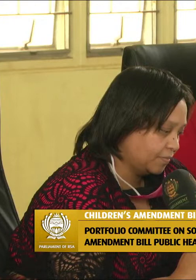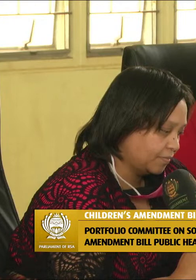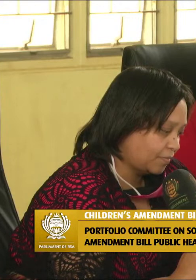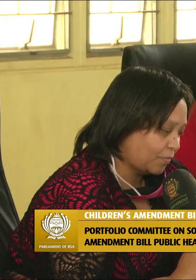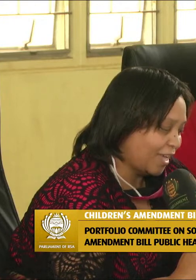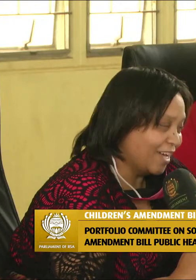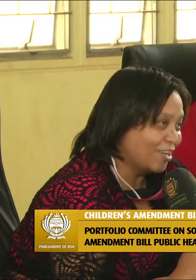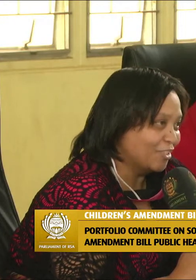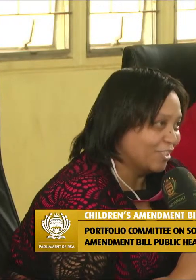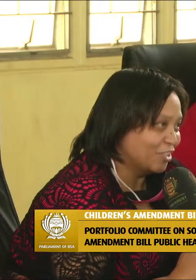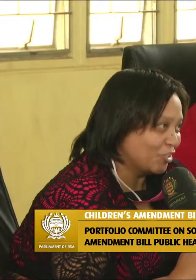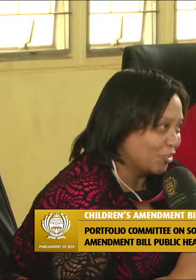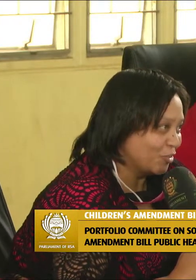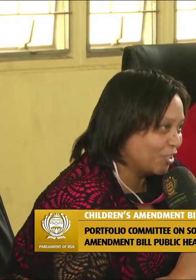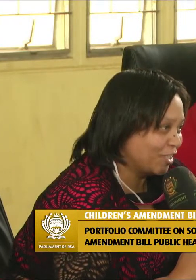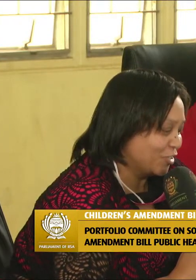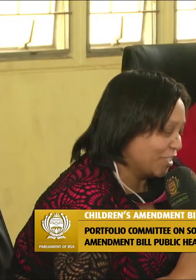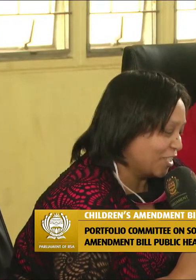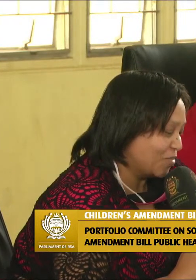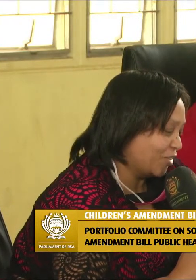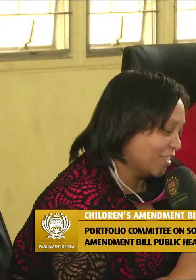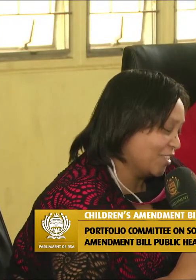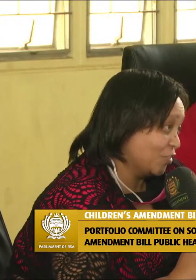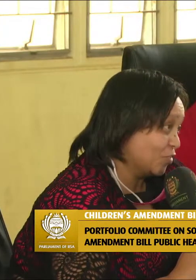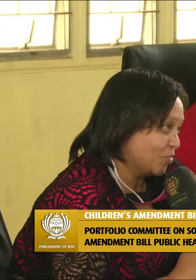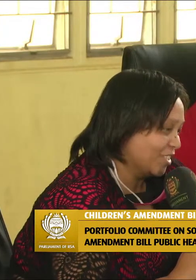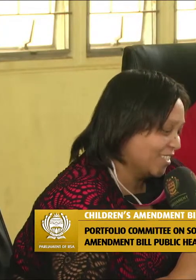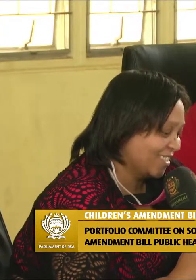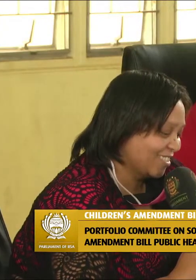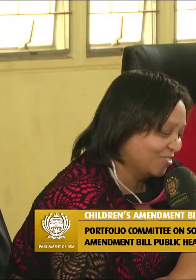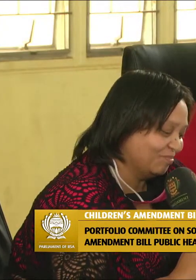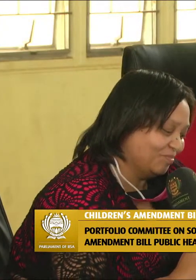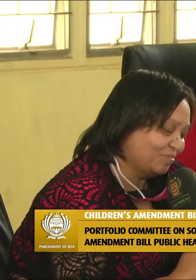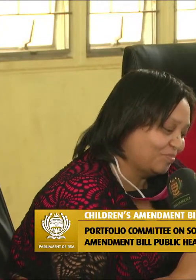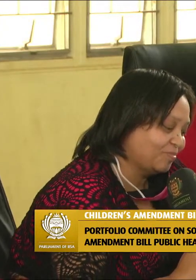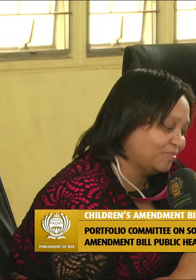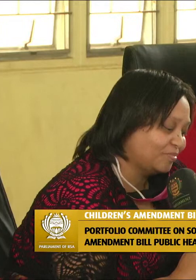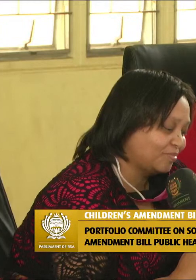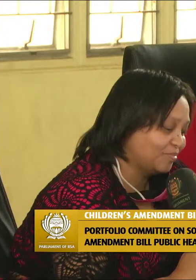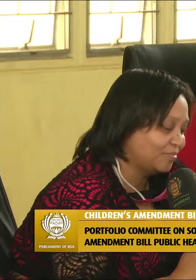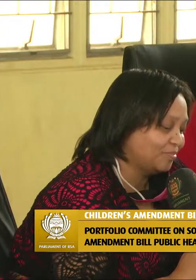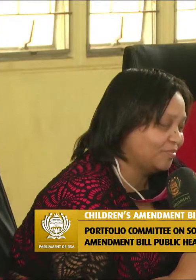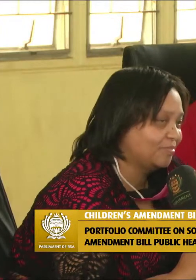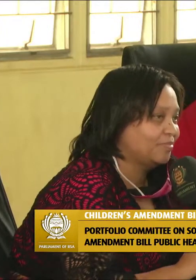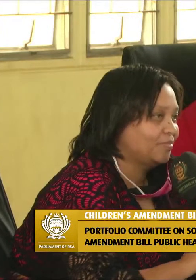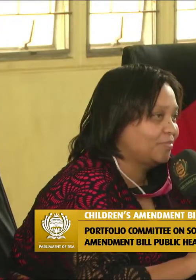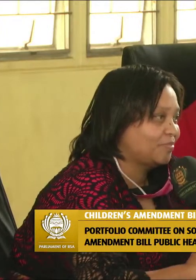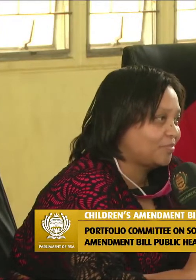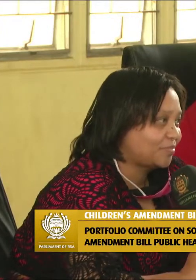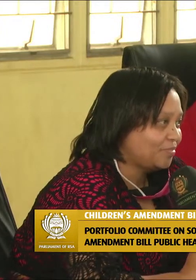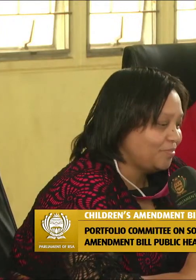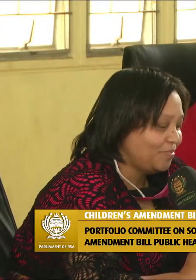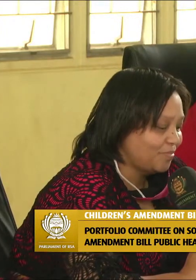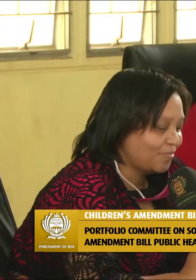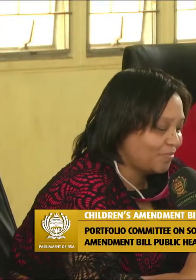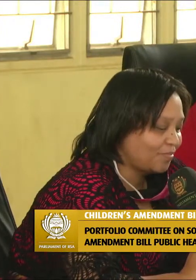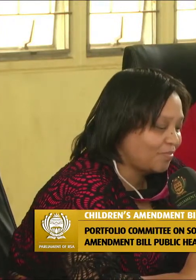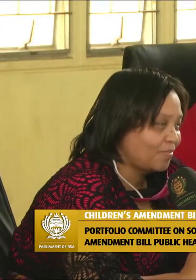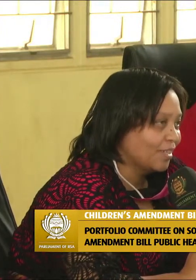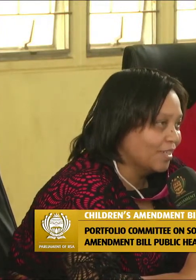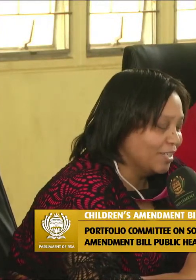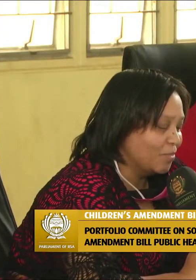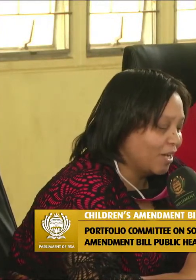kwabazali. And I've learned a new thing today about the silver bullet. Khona ngekufundile ke lana ke makukhulunywa ngesilver